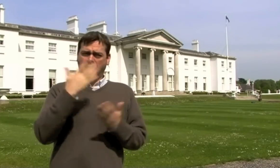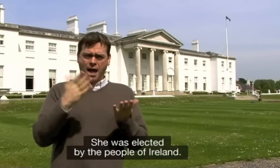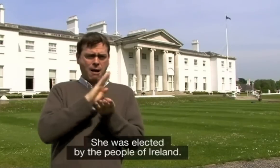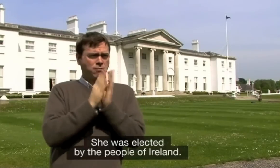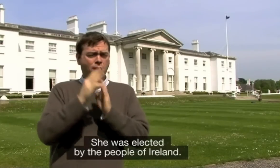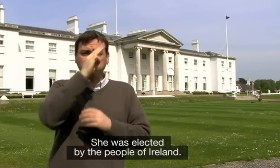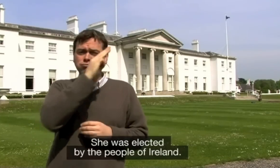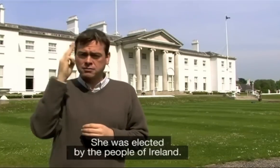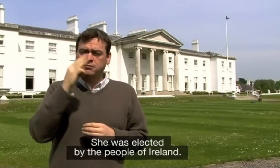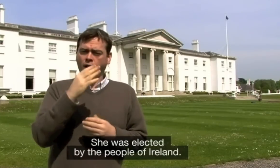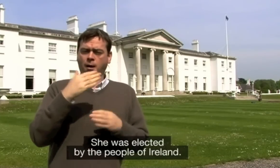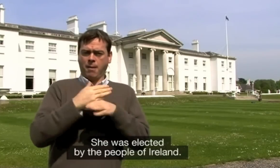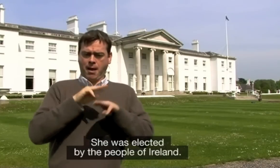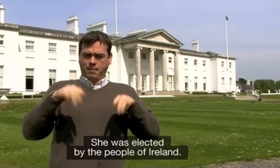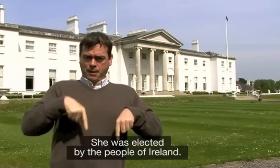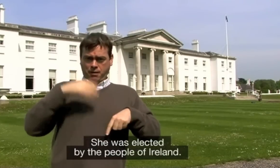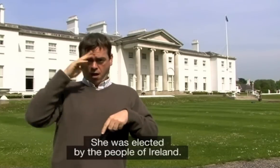She was elected by the people of Ireland.